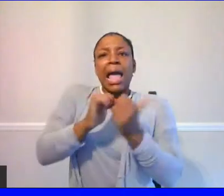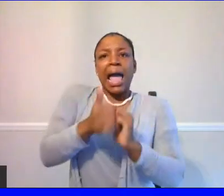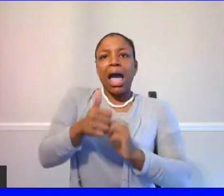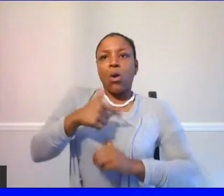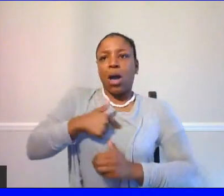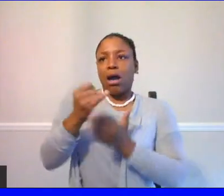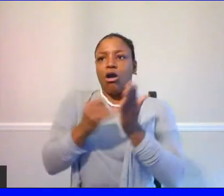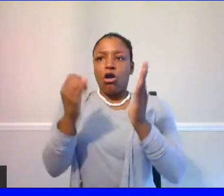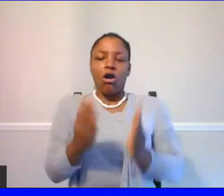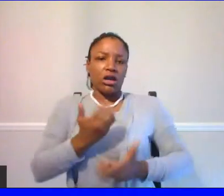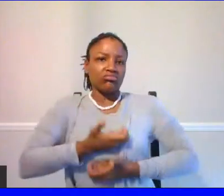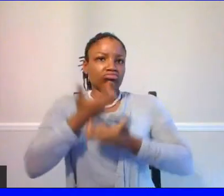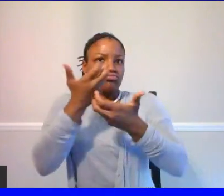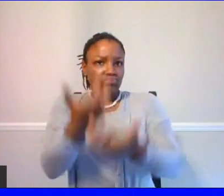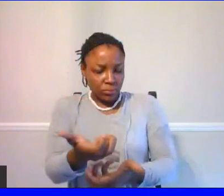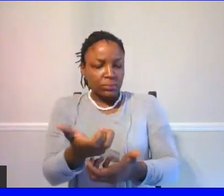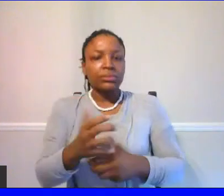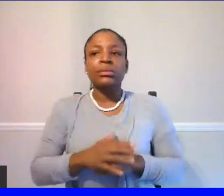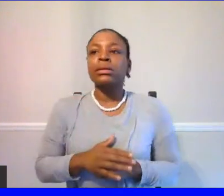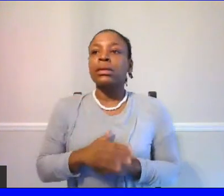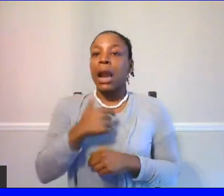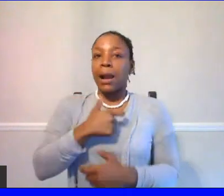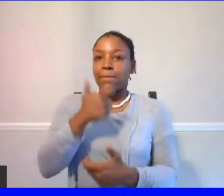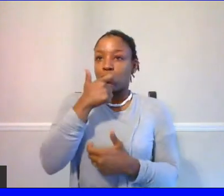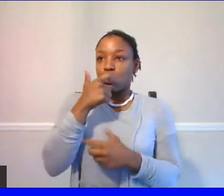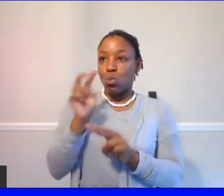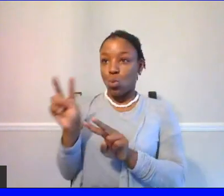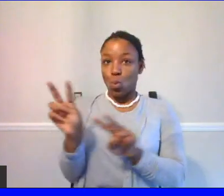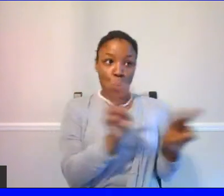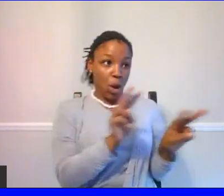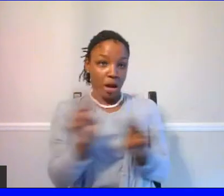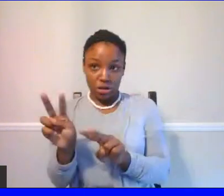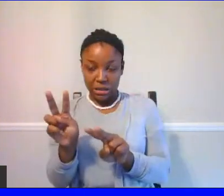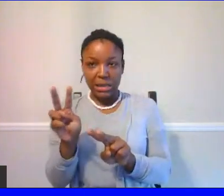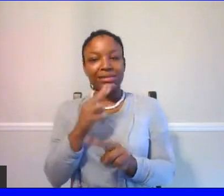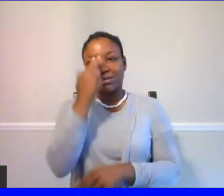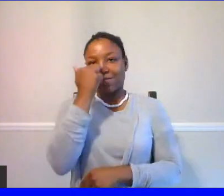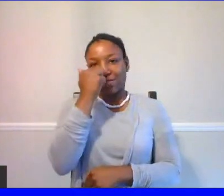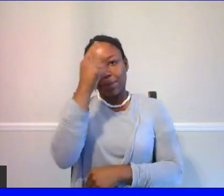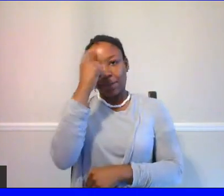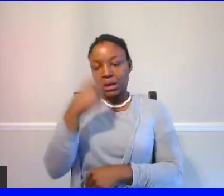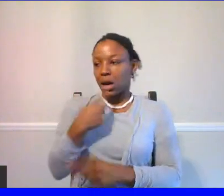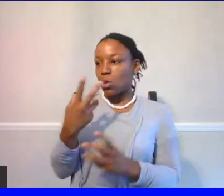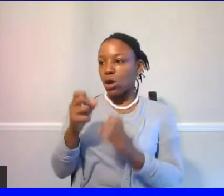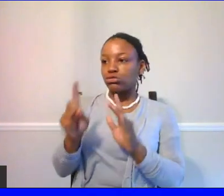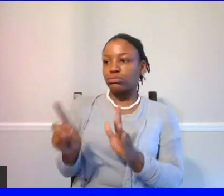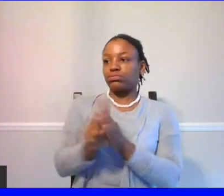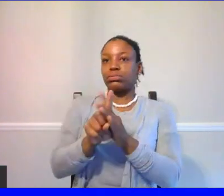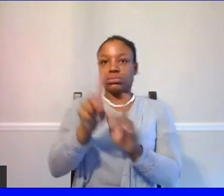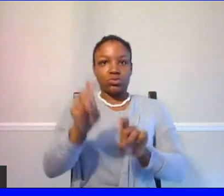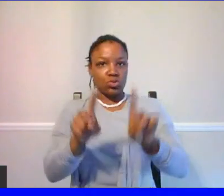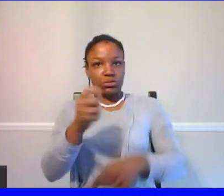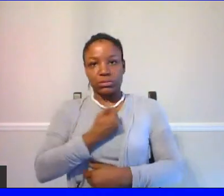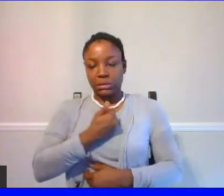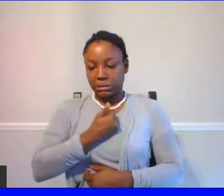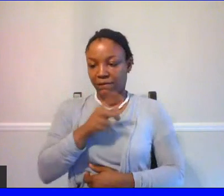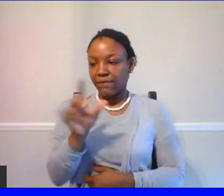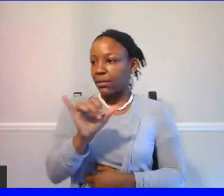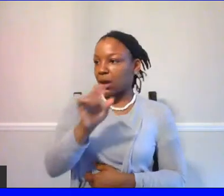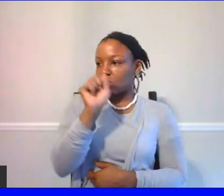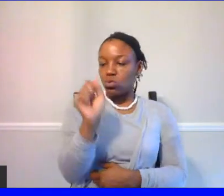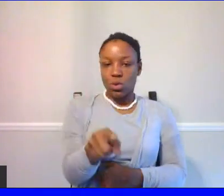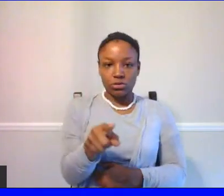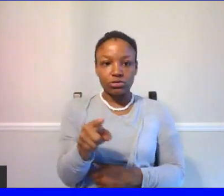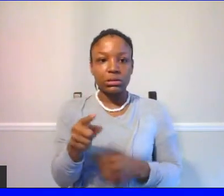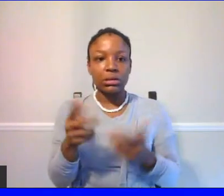artists, I'm watching, it's funny because I'm like, I wanted to bring up some questions myself, like the question